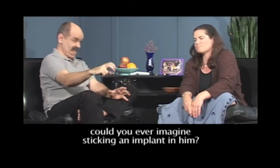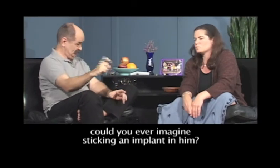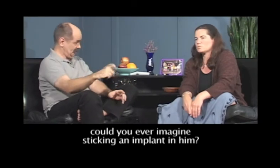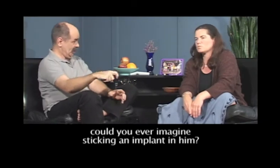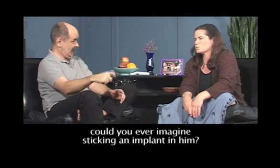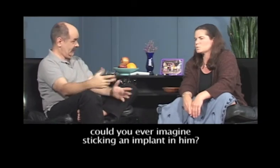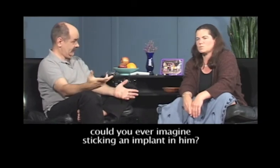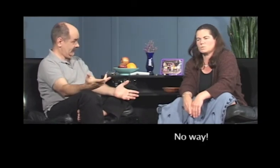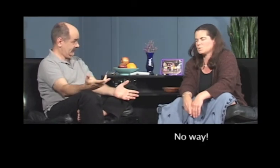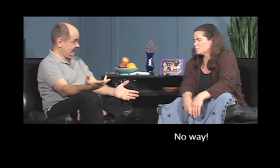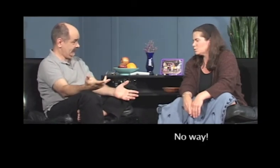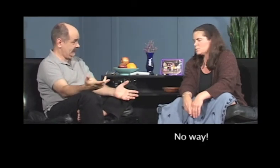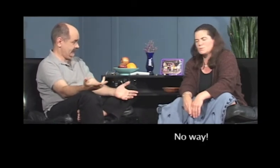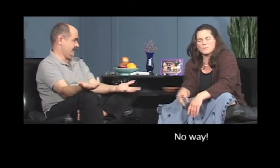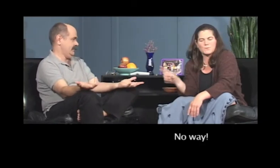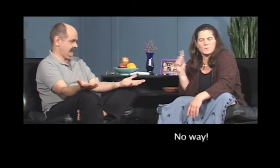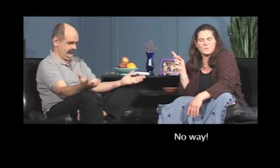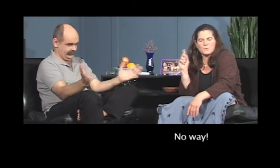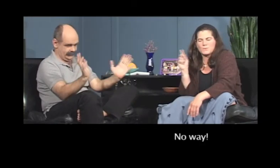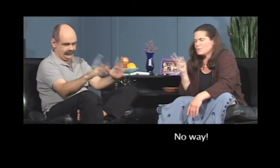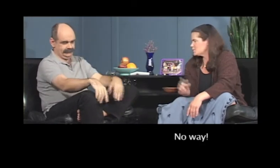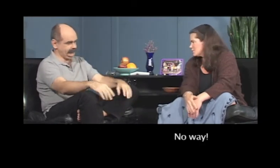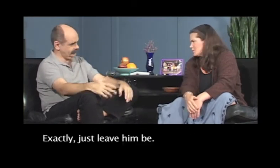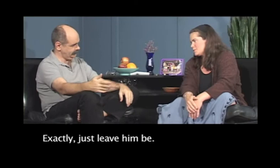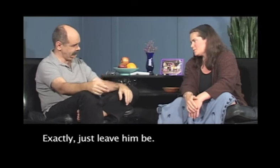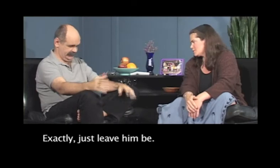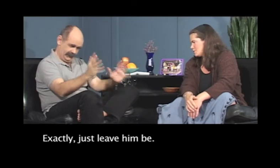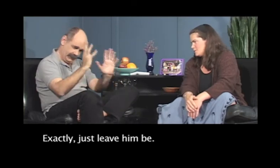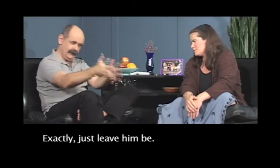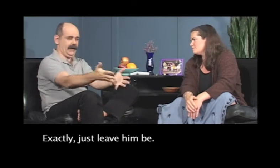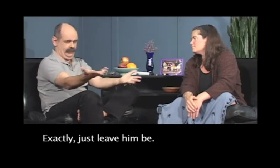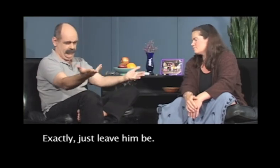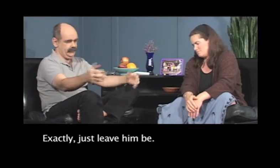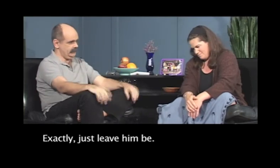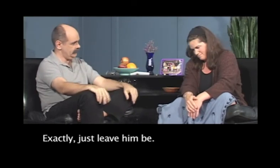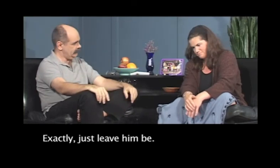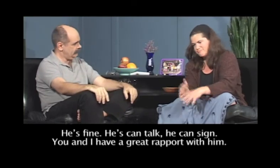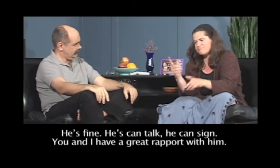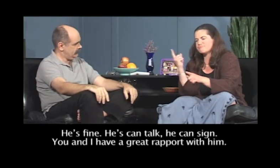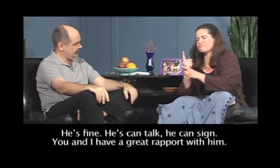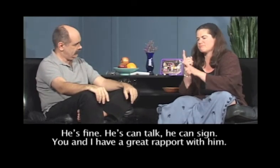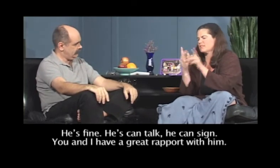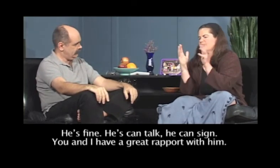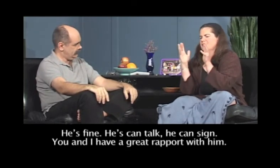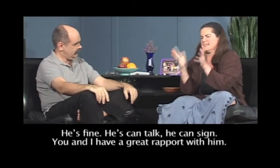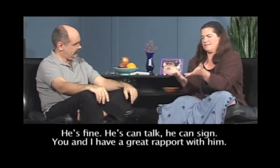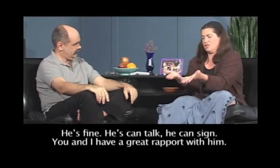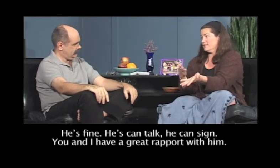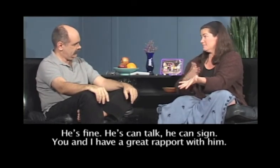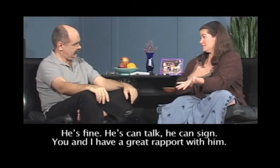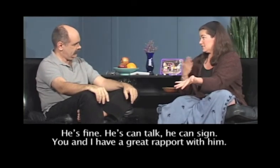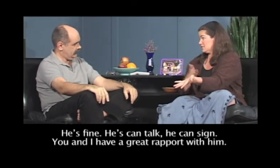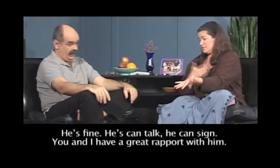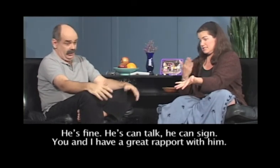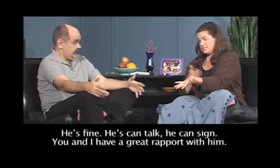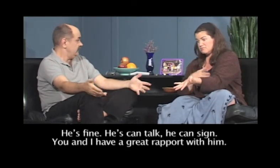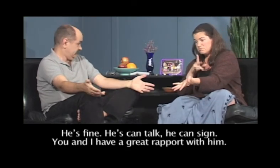implant in him? No way. Exactly. Just leave him be. He's fine. He can talk. He